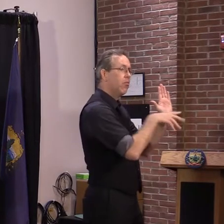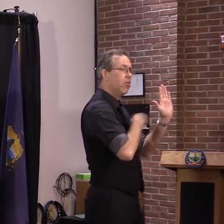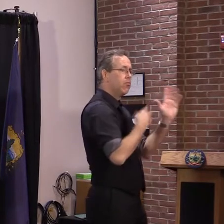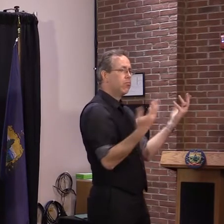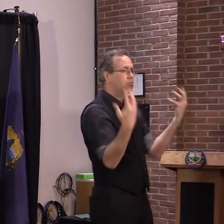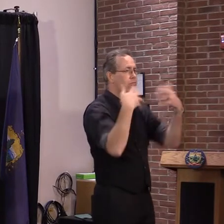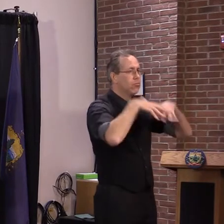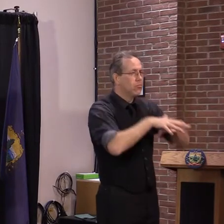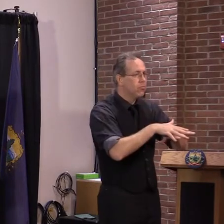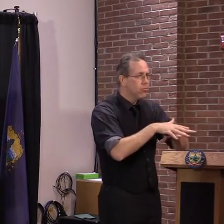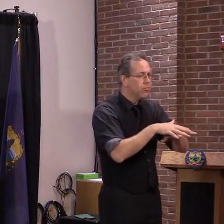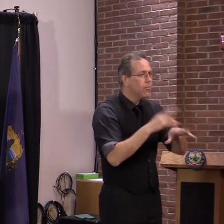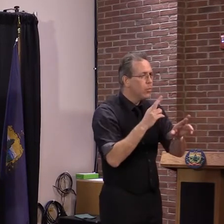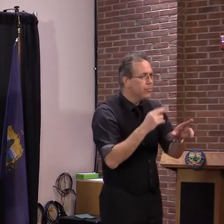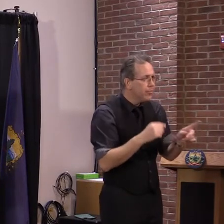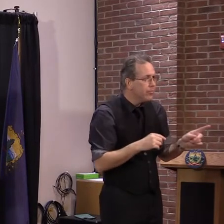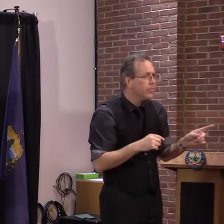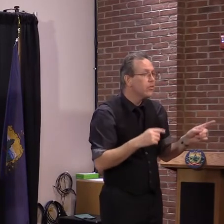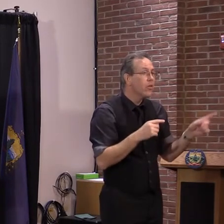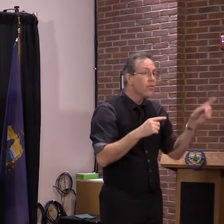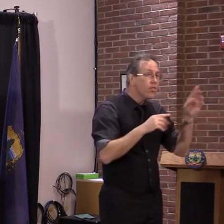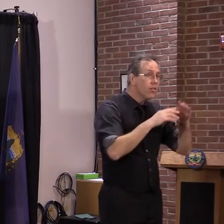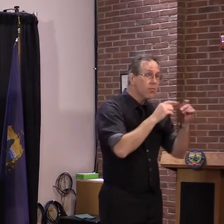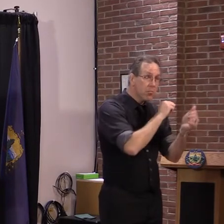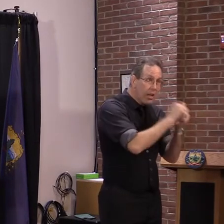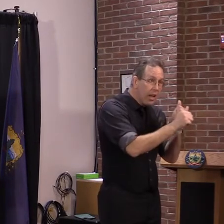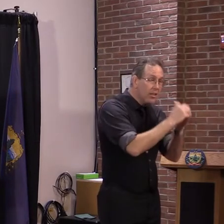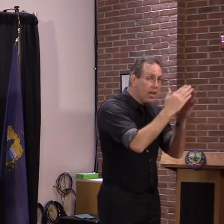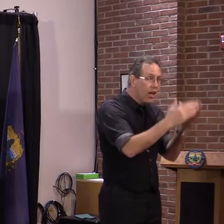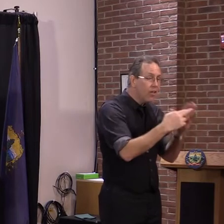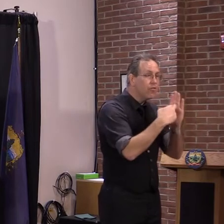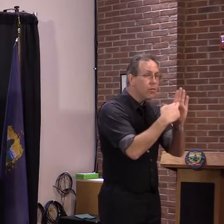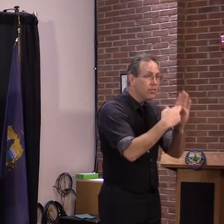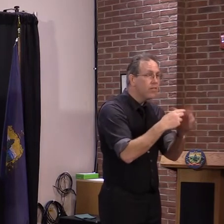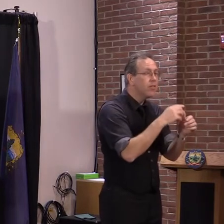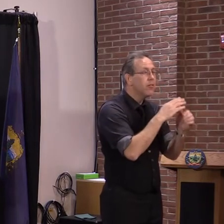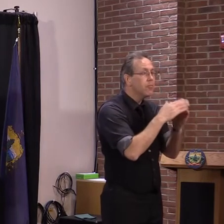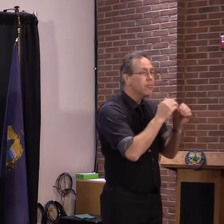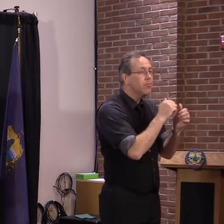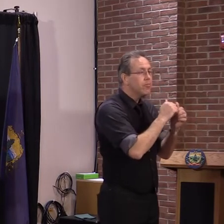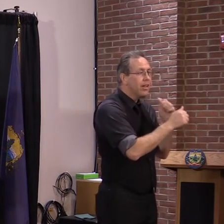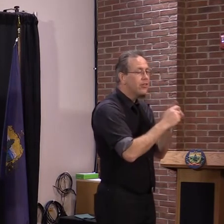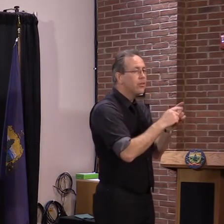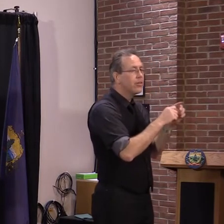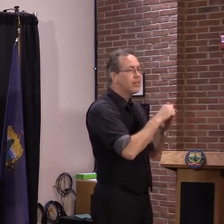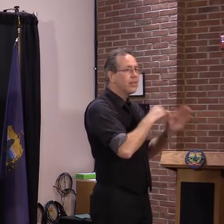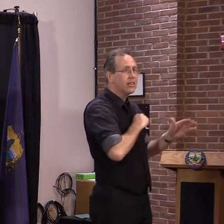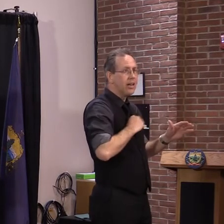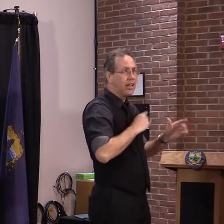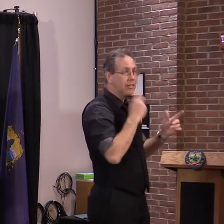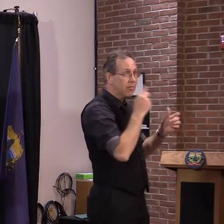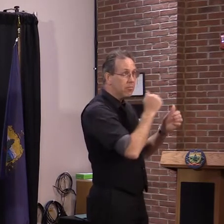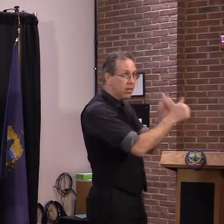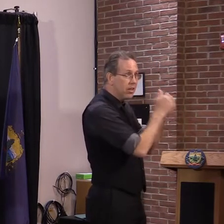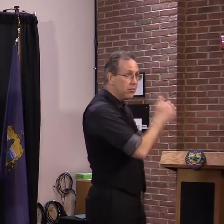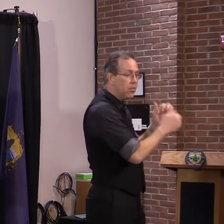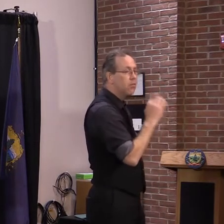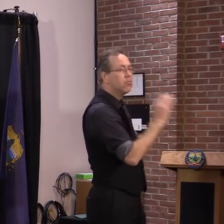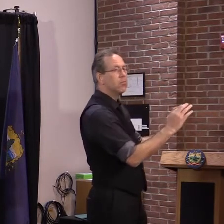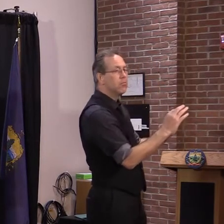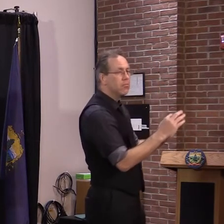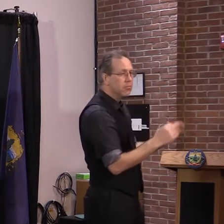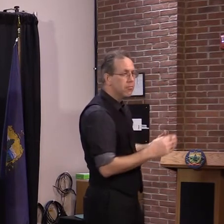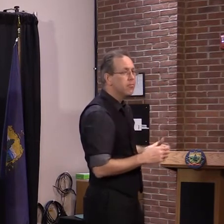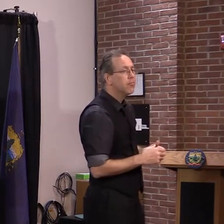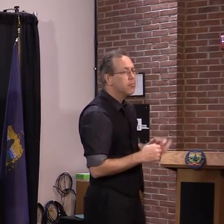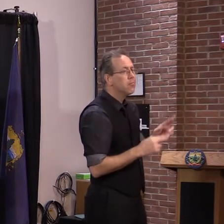the legislature, on the House side in particular, and then send it to the Senate as well, because I think that